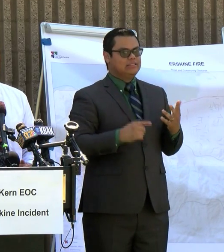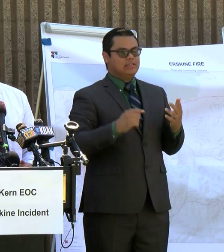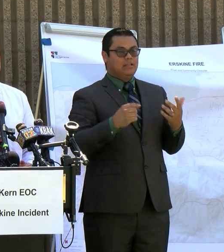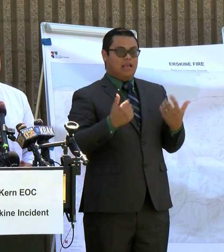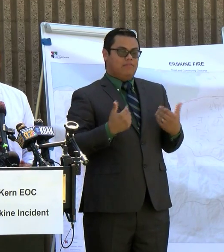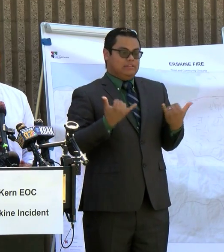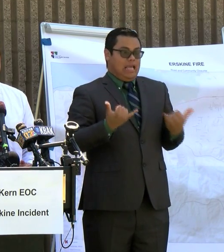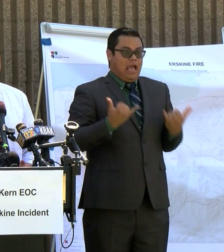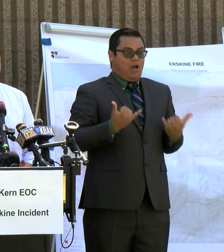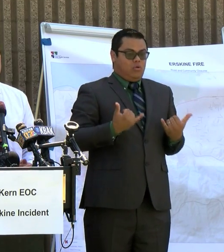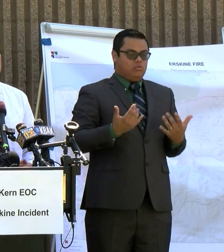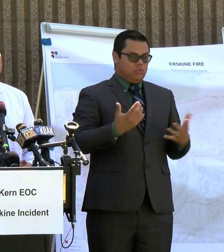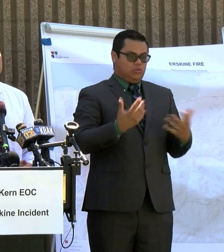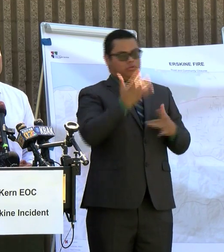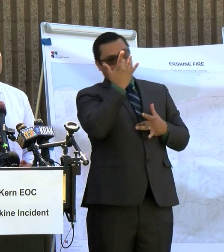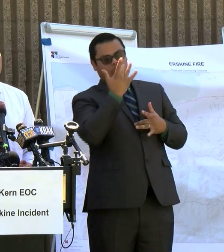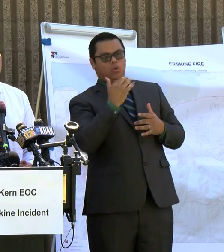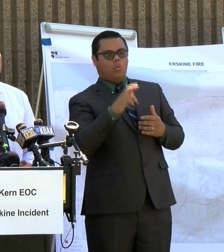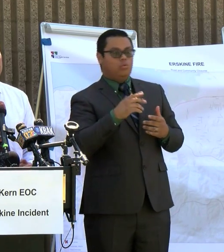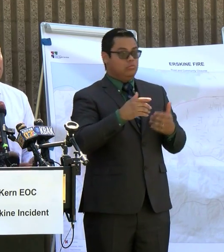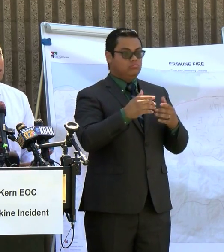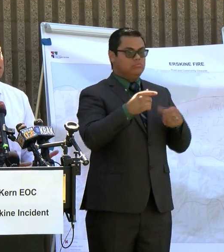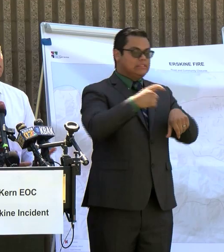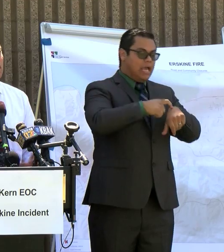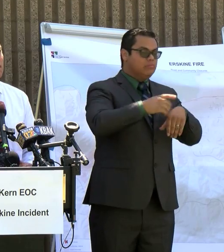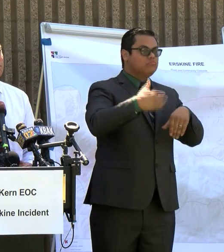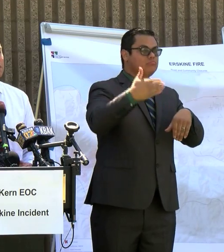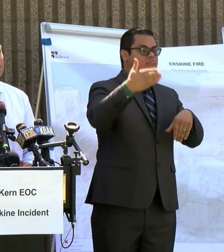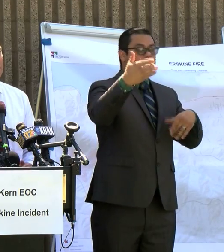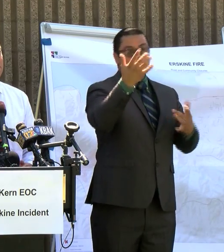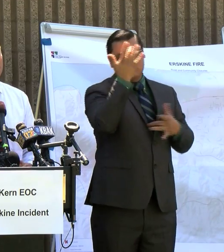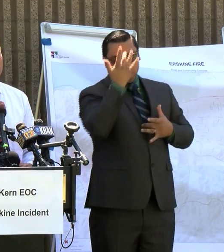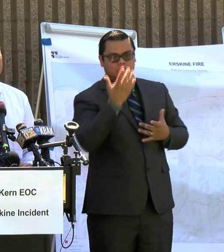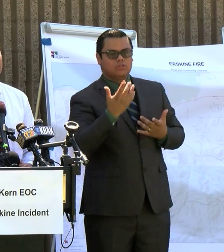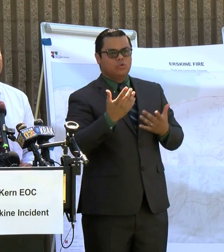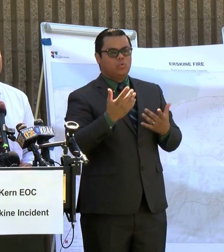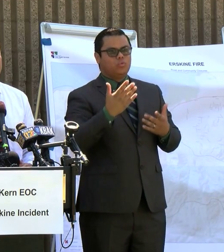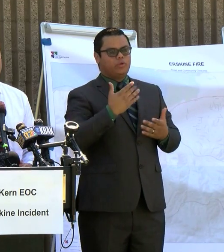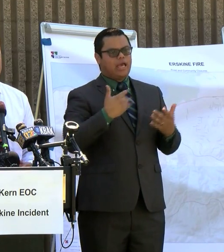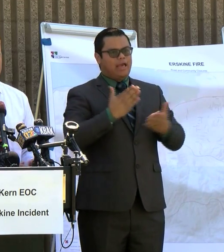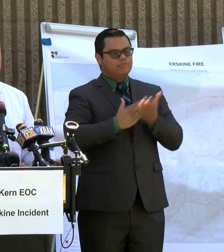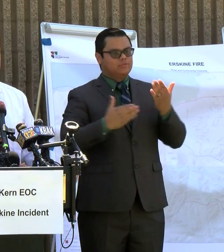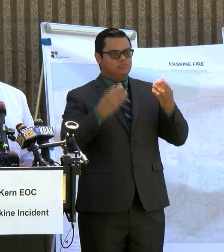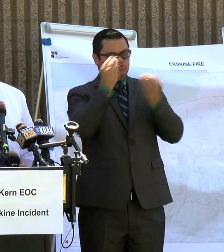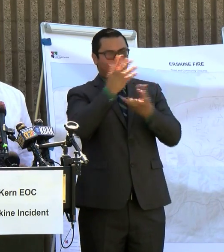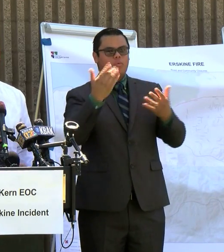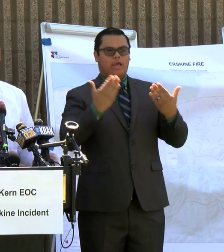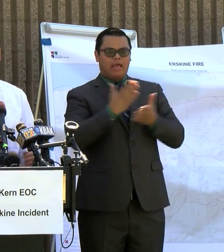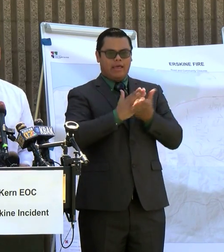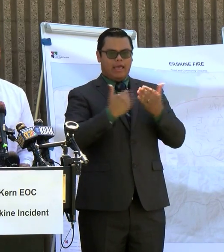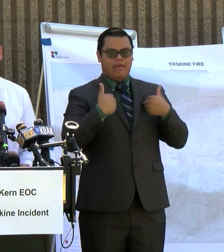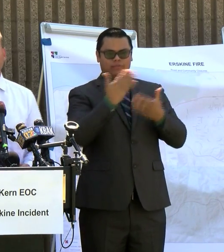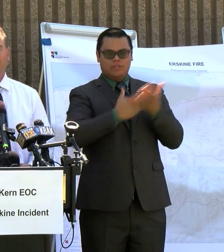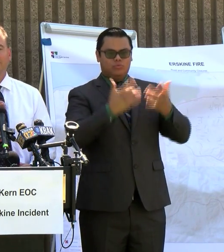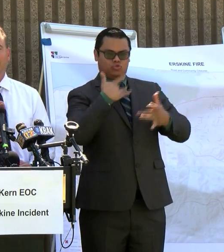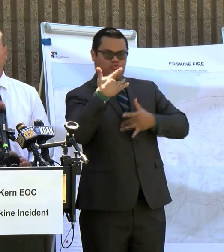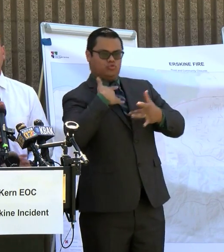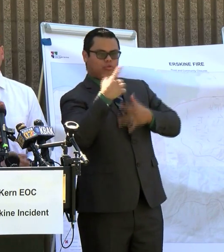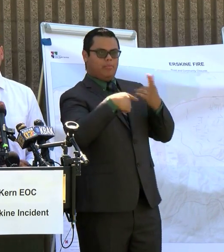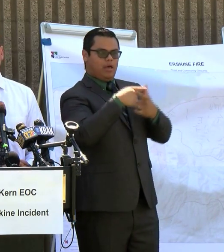need to realize there are some concerns returning to a home that's been devastated. Matt, while you're still there,